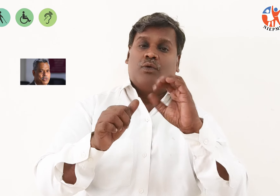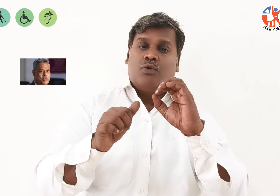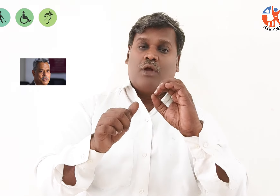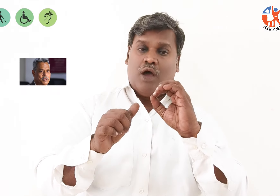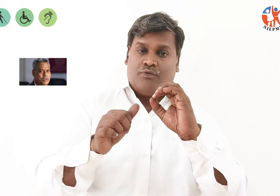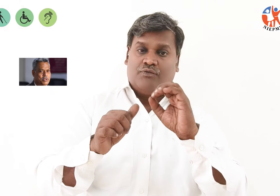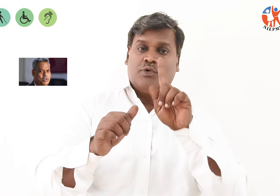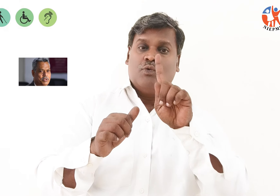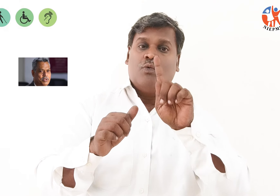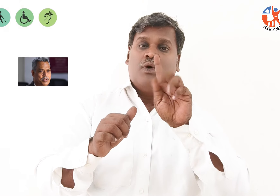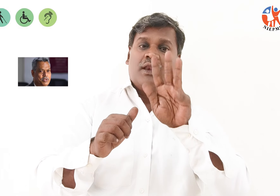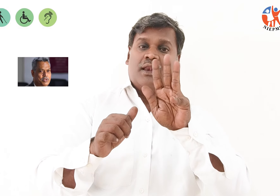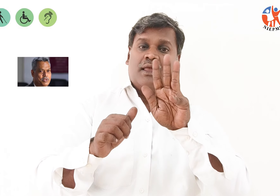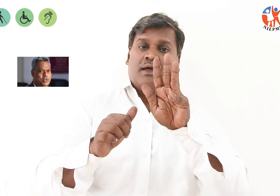place of Harish Kumar Gupta.